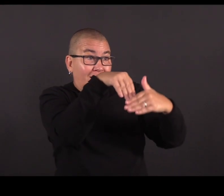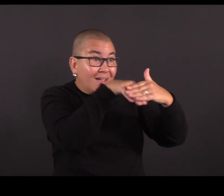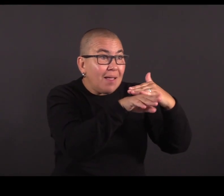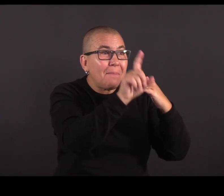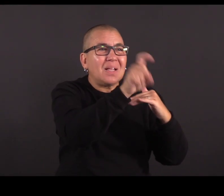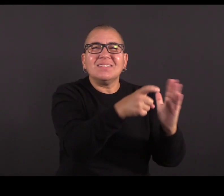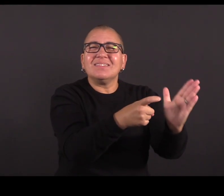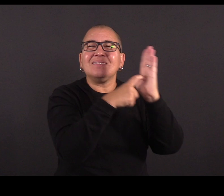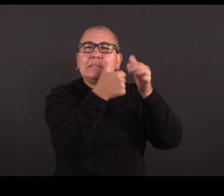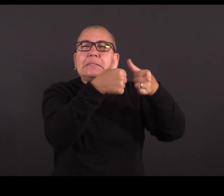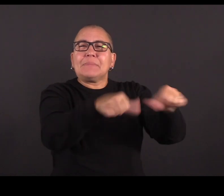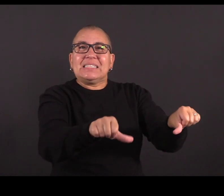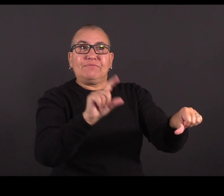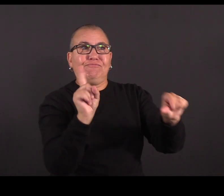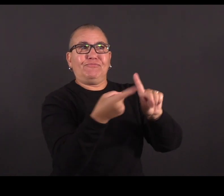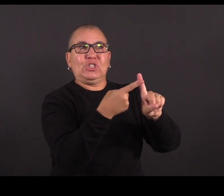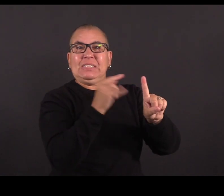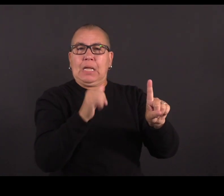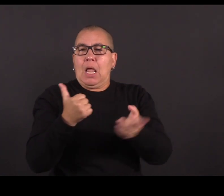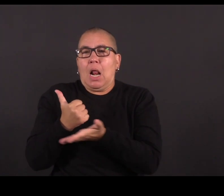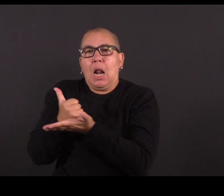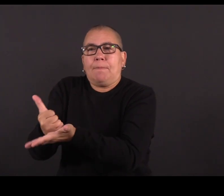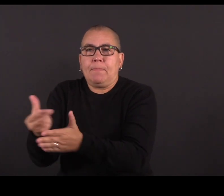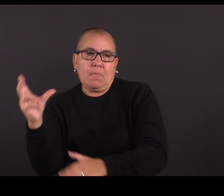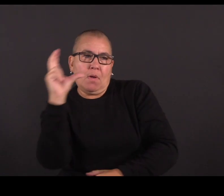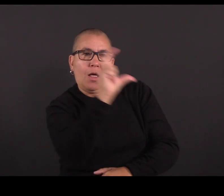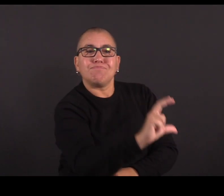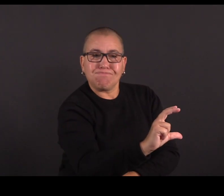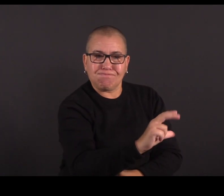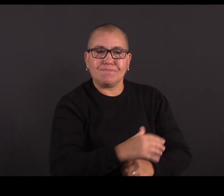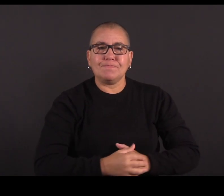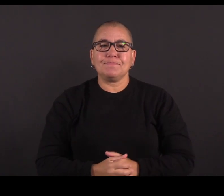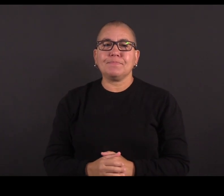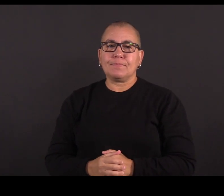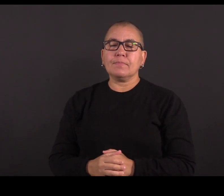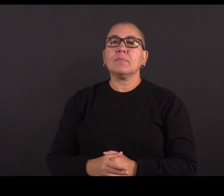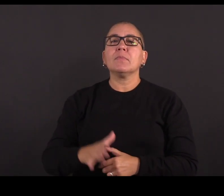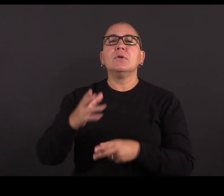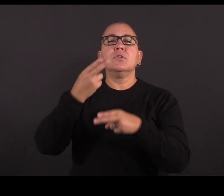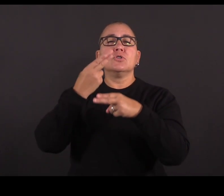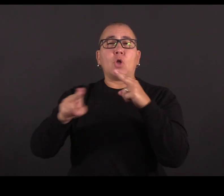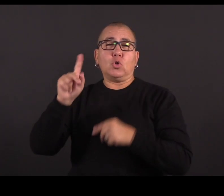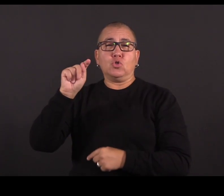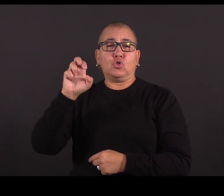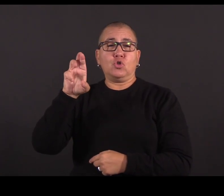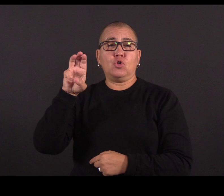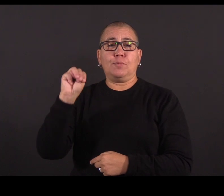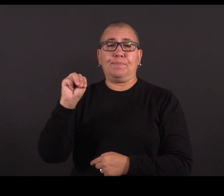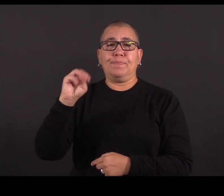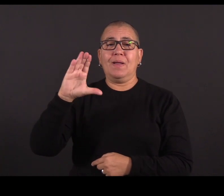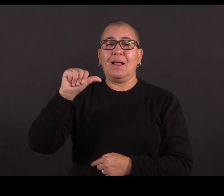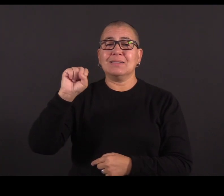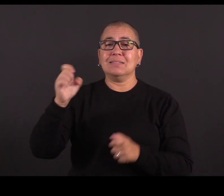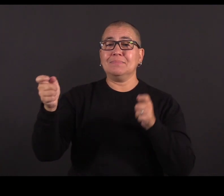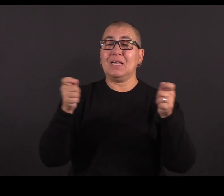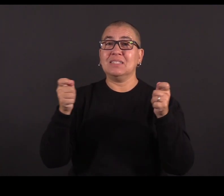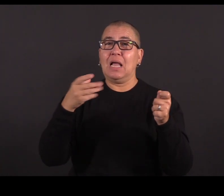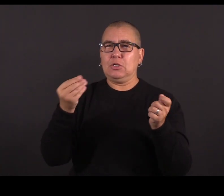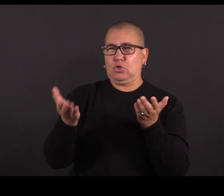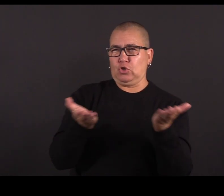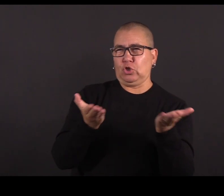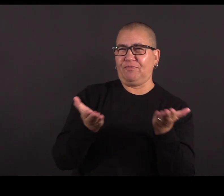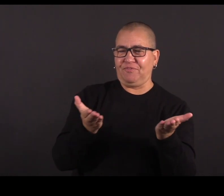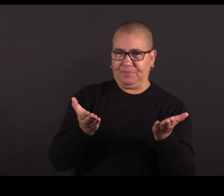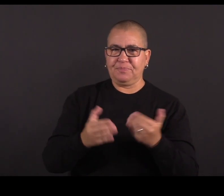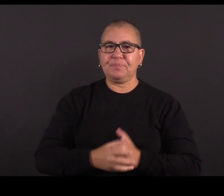And finally, short-term case management and supportive services are included, usually phased out over the term of